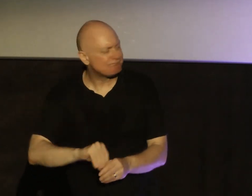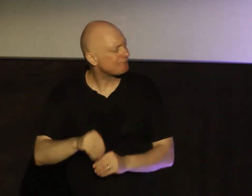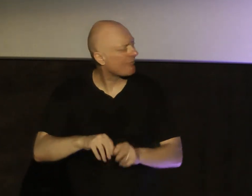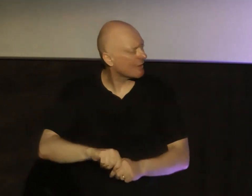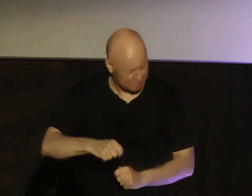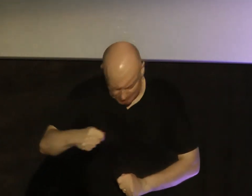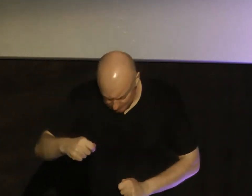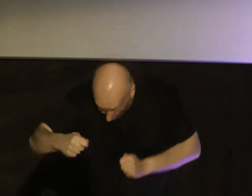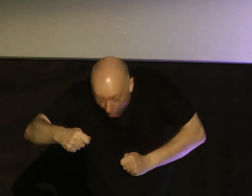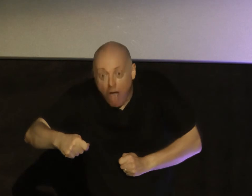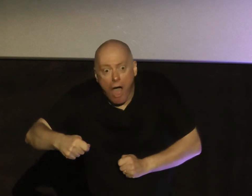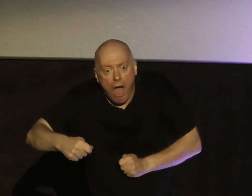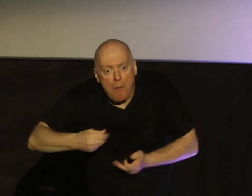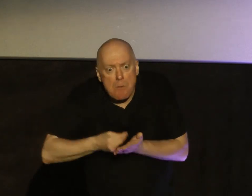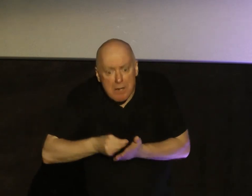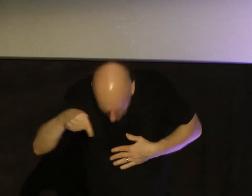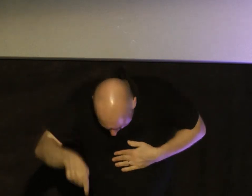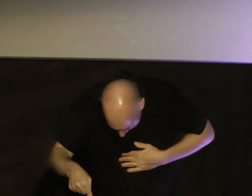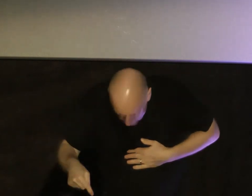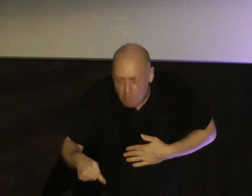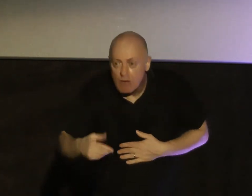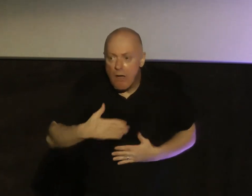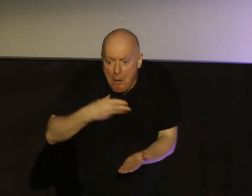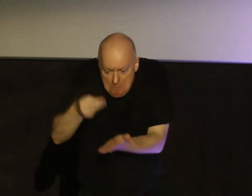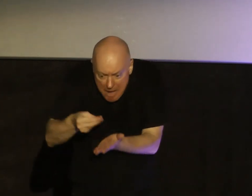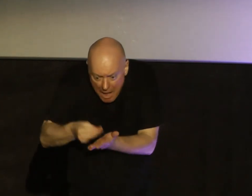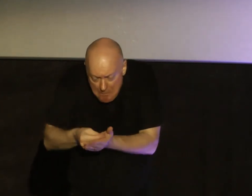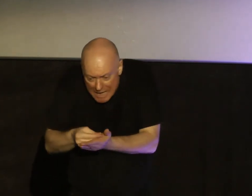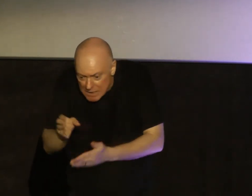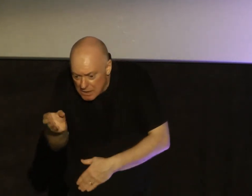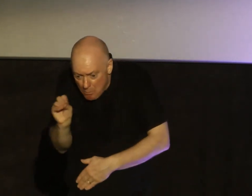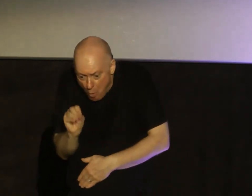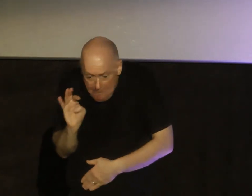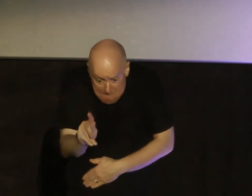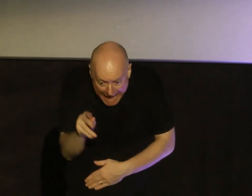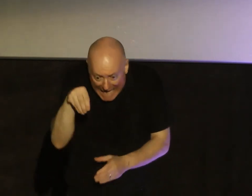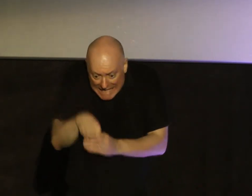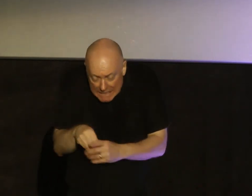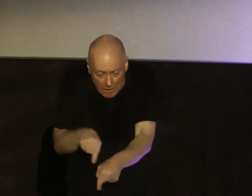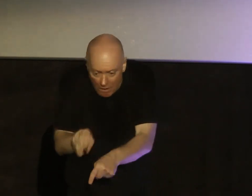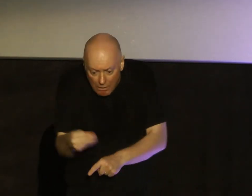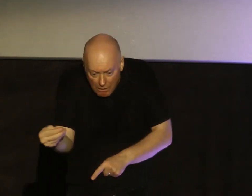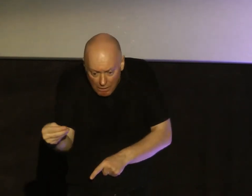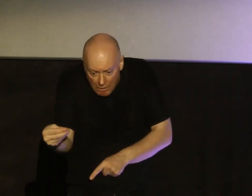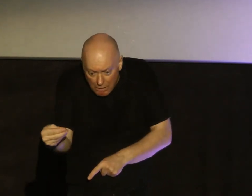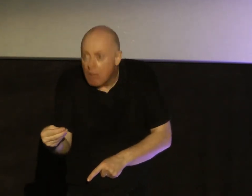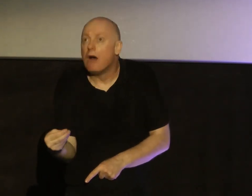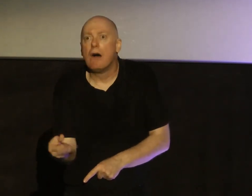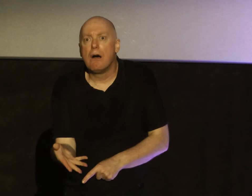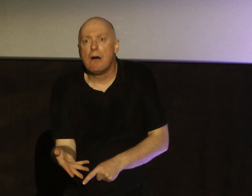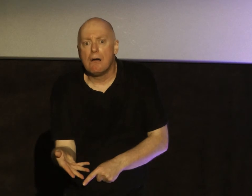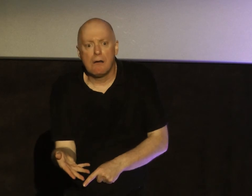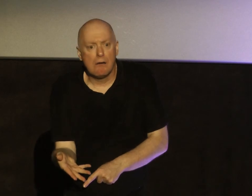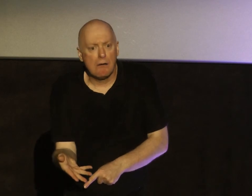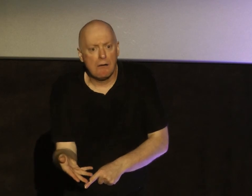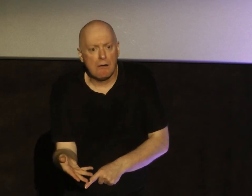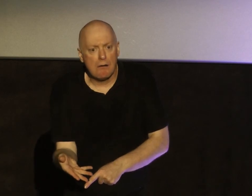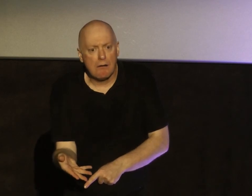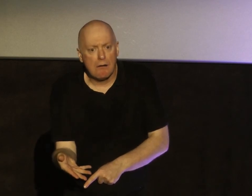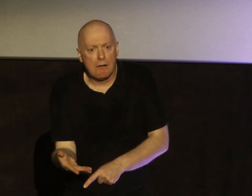in the mouth of his sack. He said to his brothers, "My money has been put back here. It is in the mouth of my sack." At this their hearts